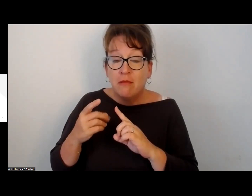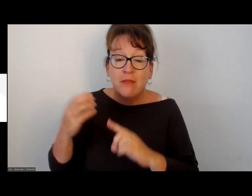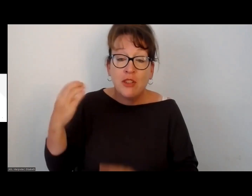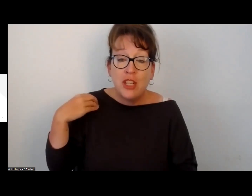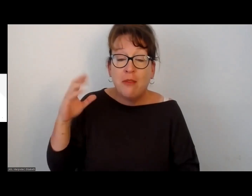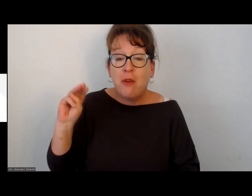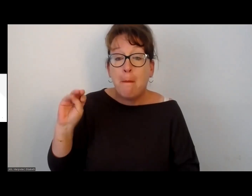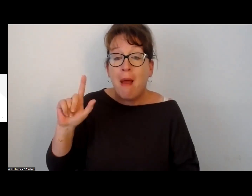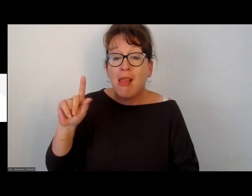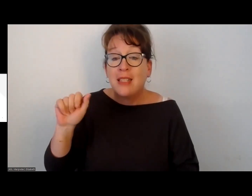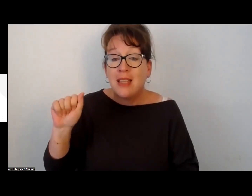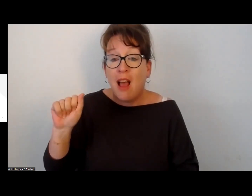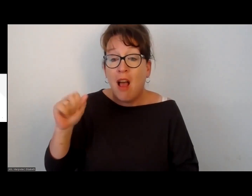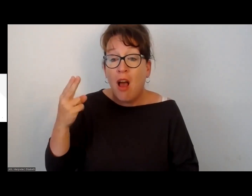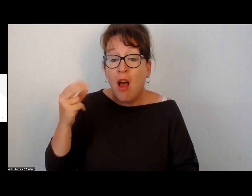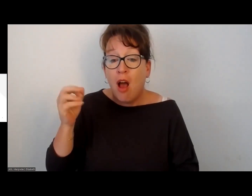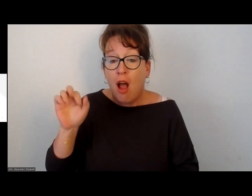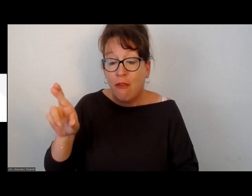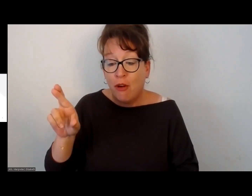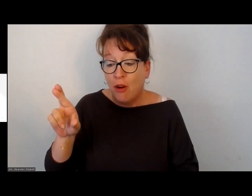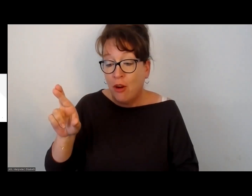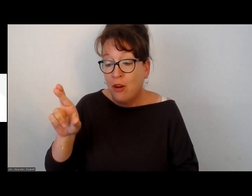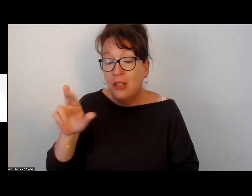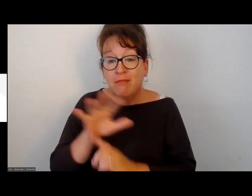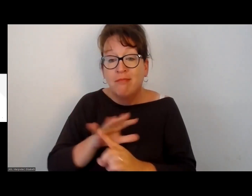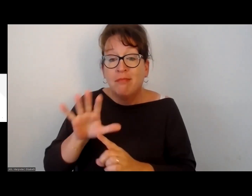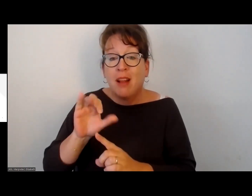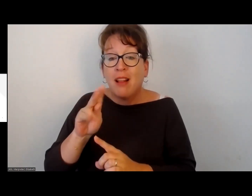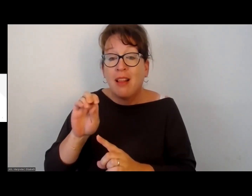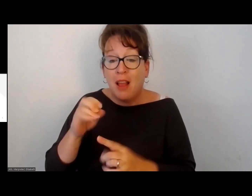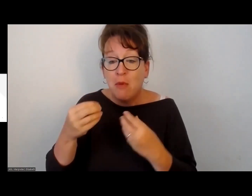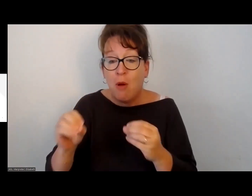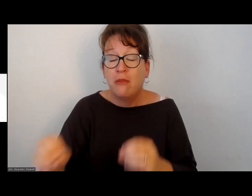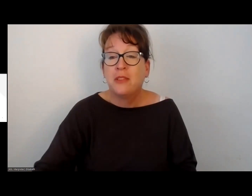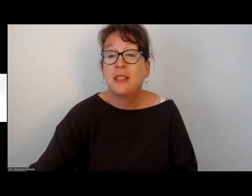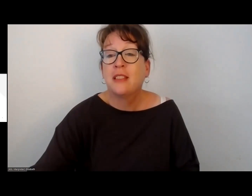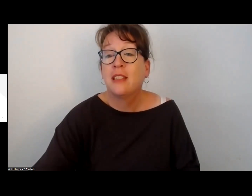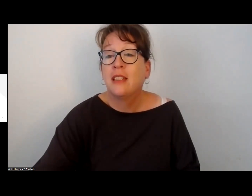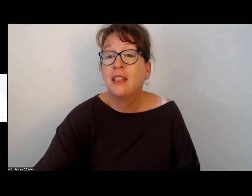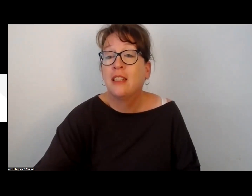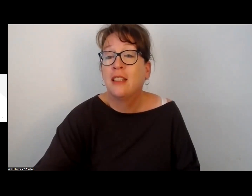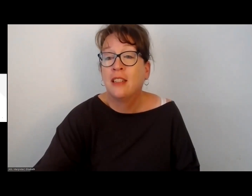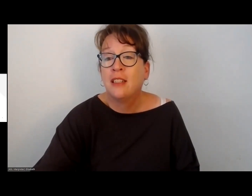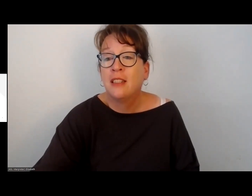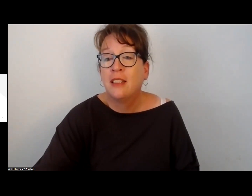Hoffer climate office, and in the spirit,